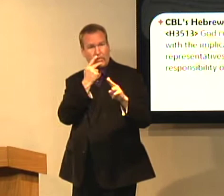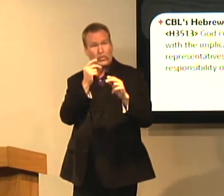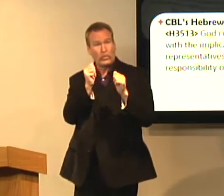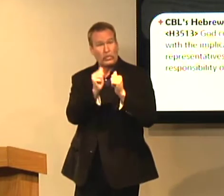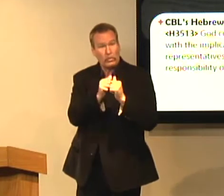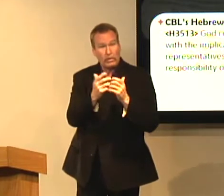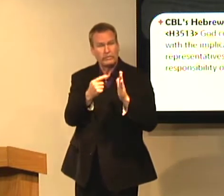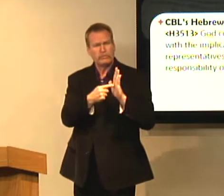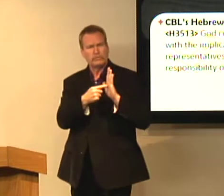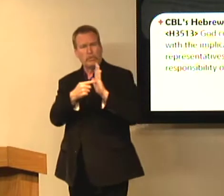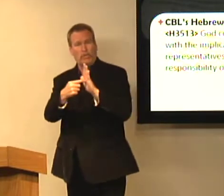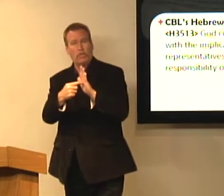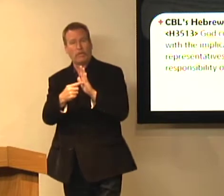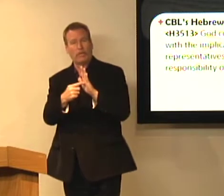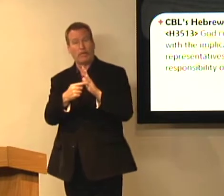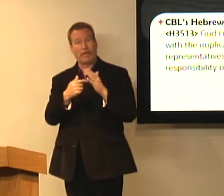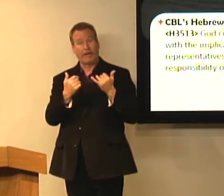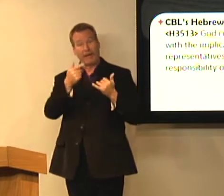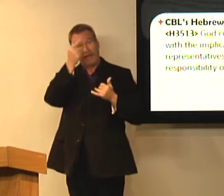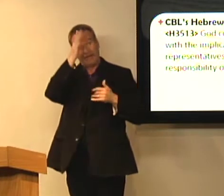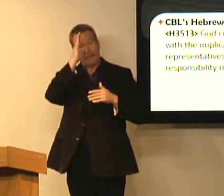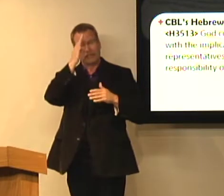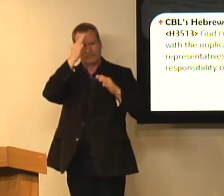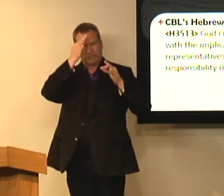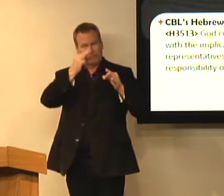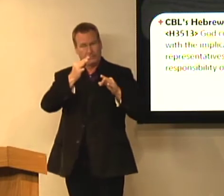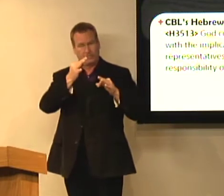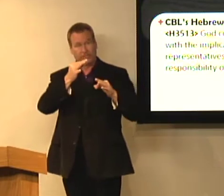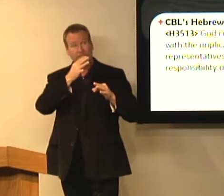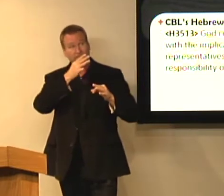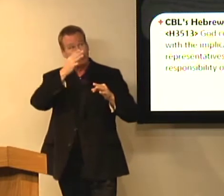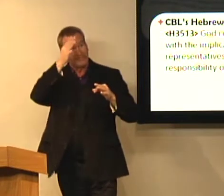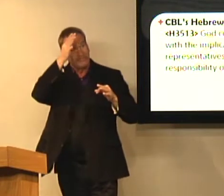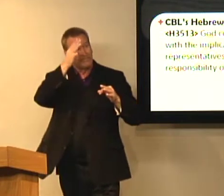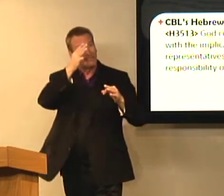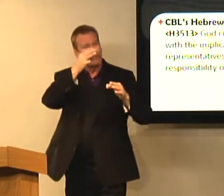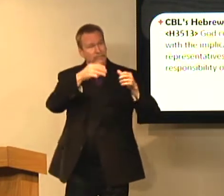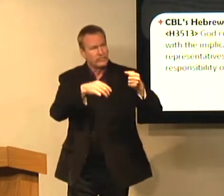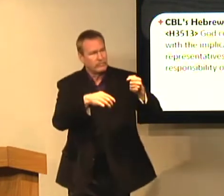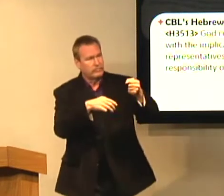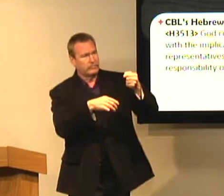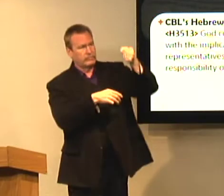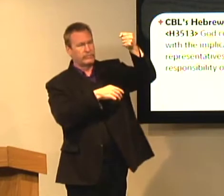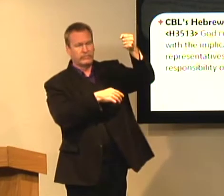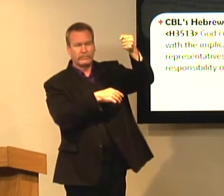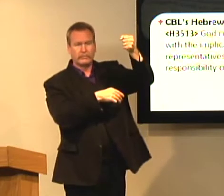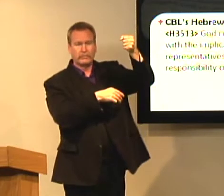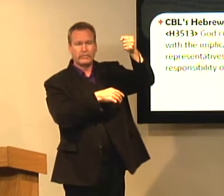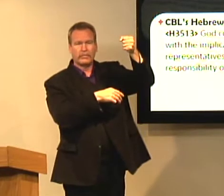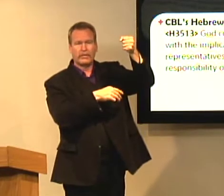This idea of honoring your parents is how God commands us to honor our parents, with the implication that they are his